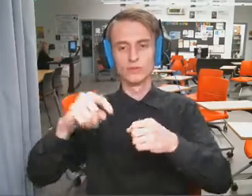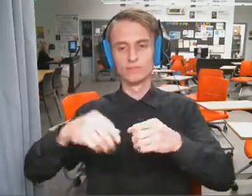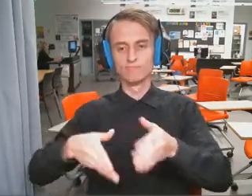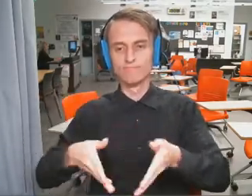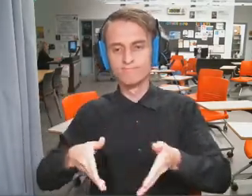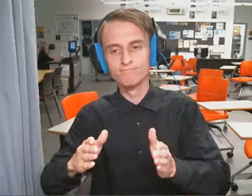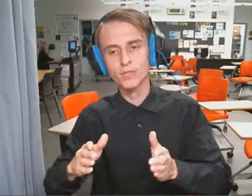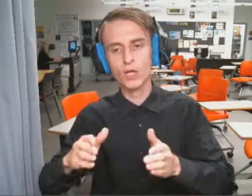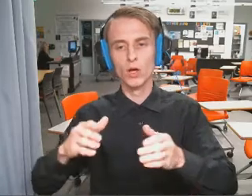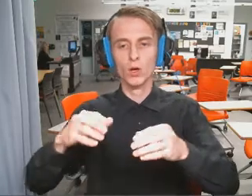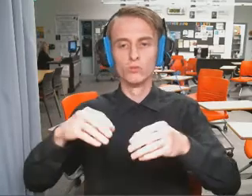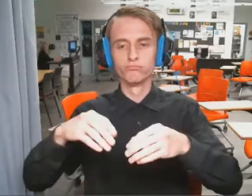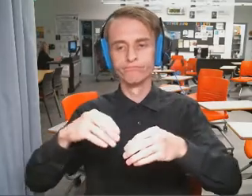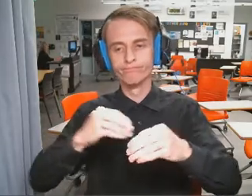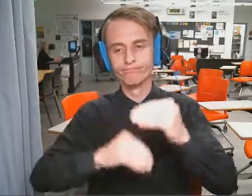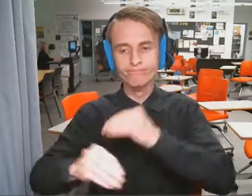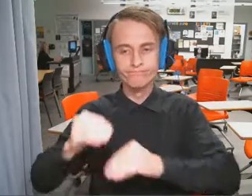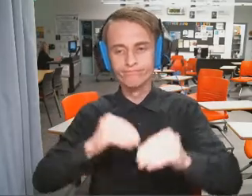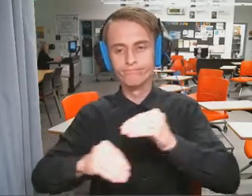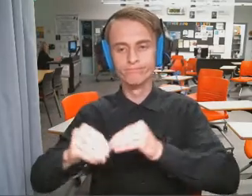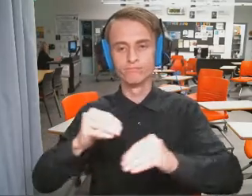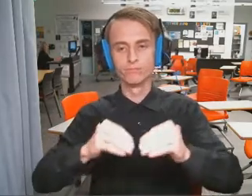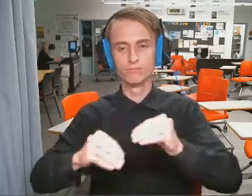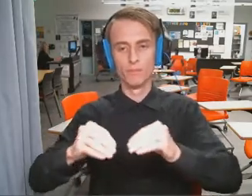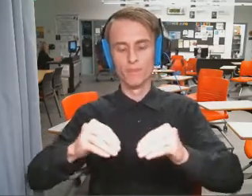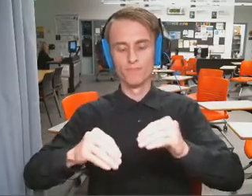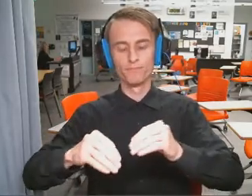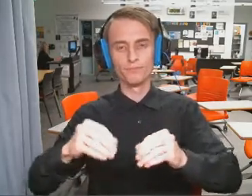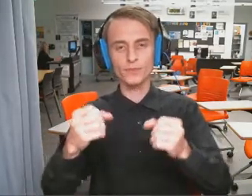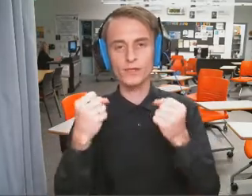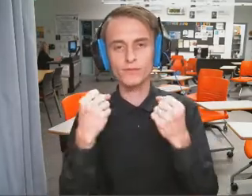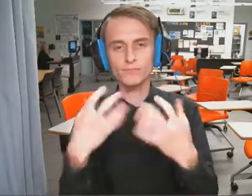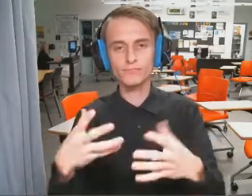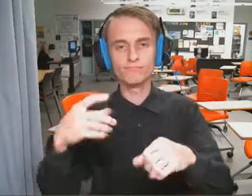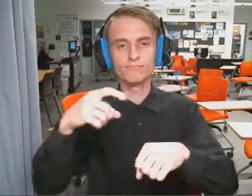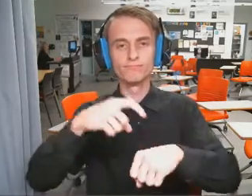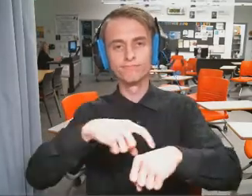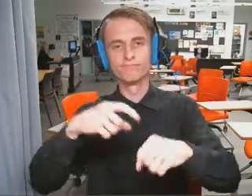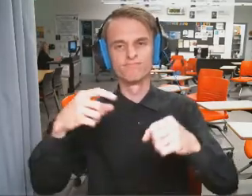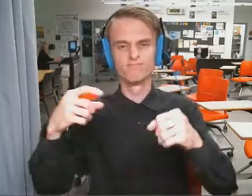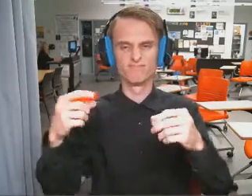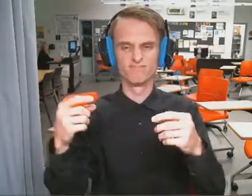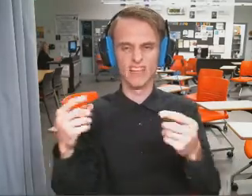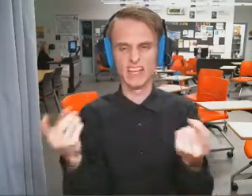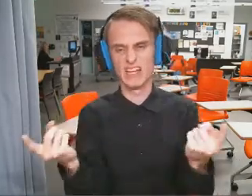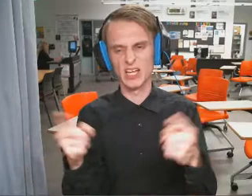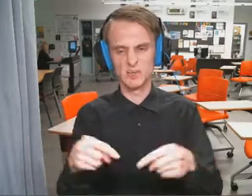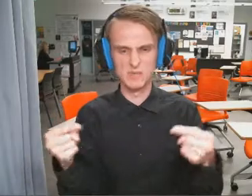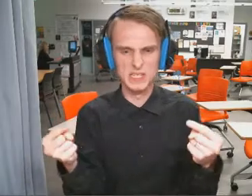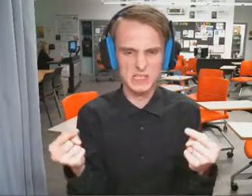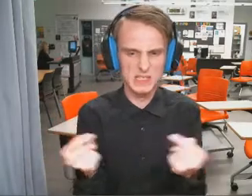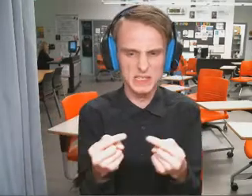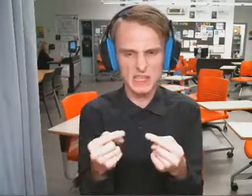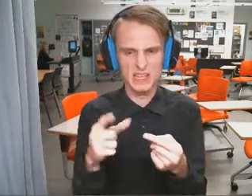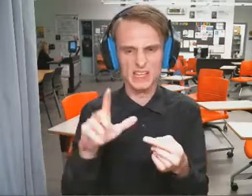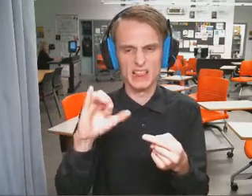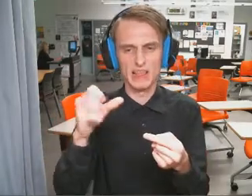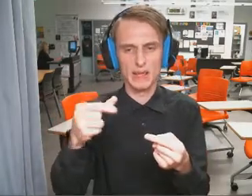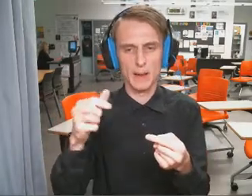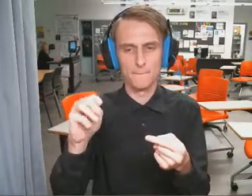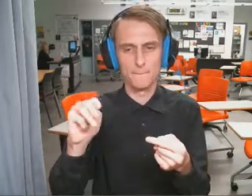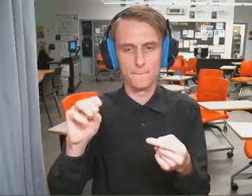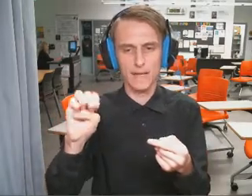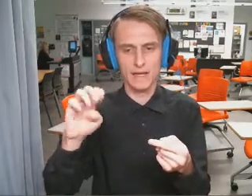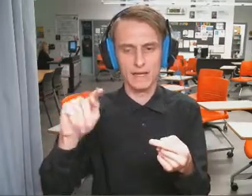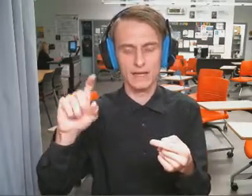together. And many times you have injuries to these ligaments. And what the ligament does in an injury is it either